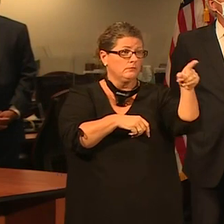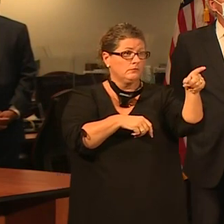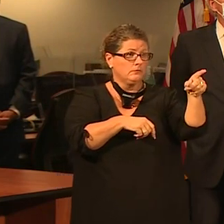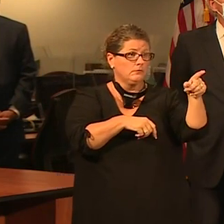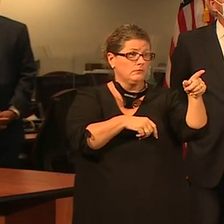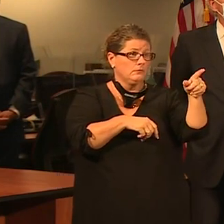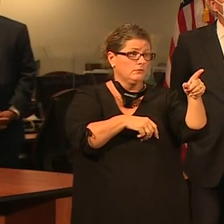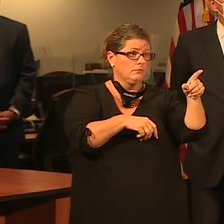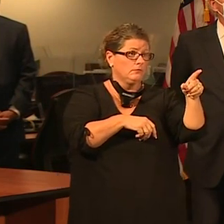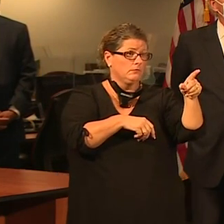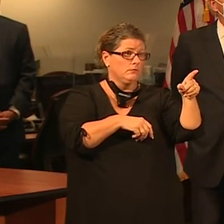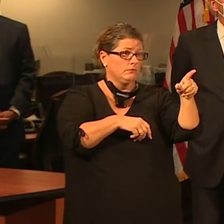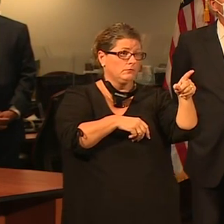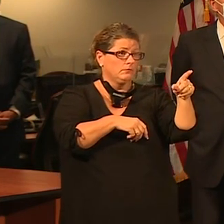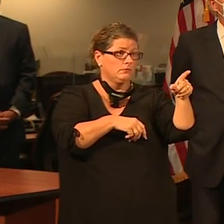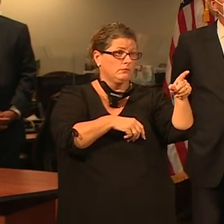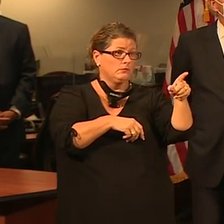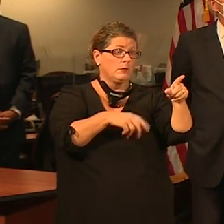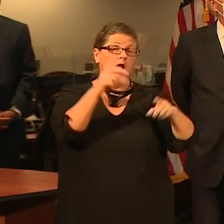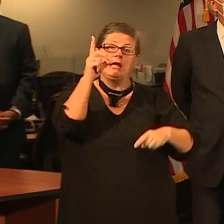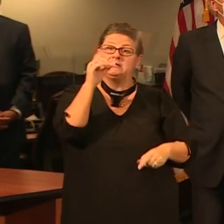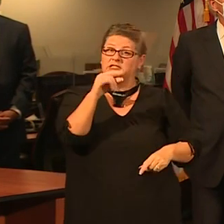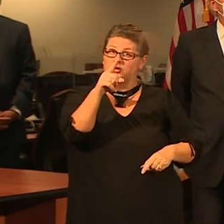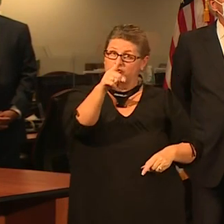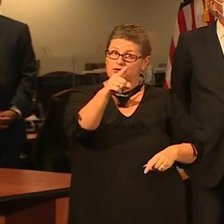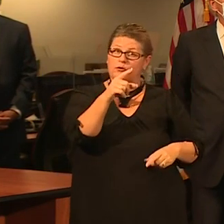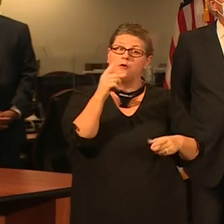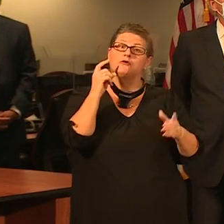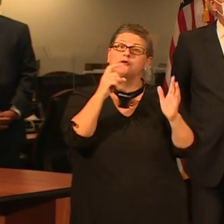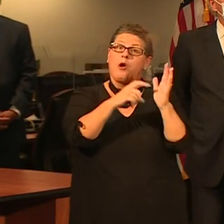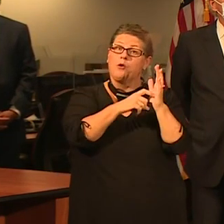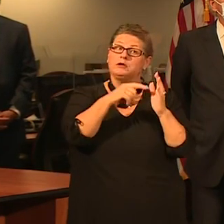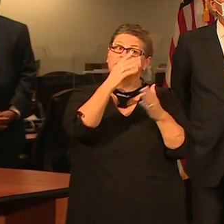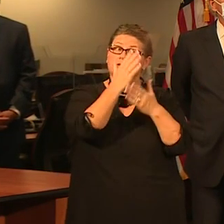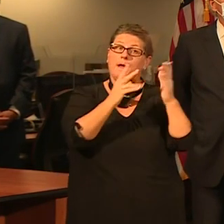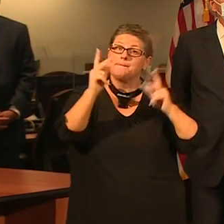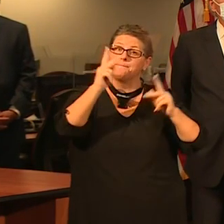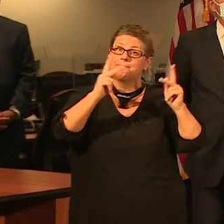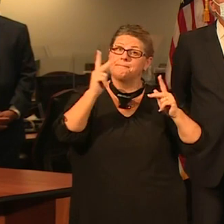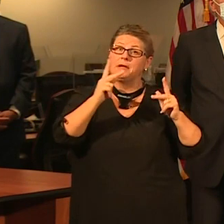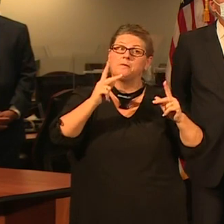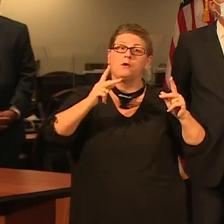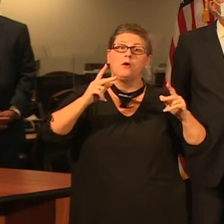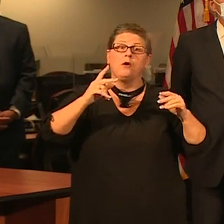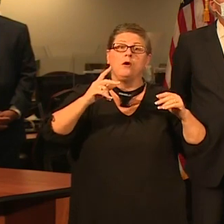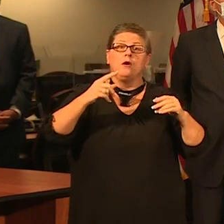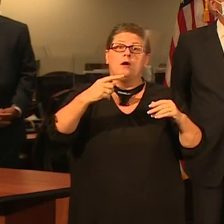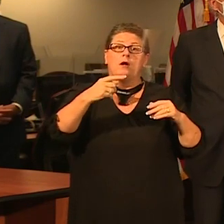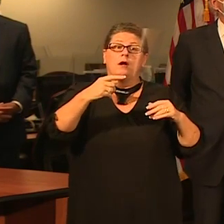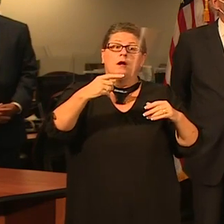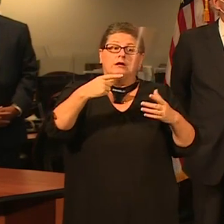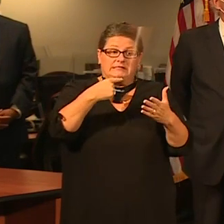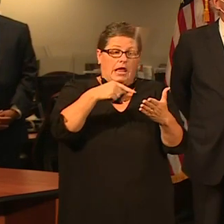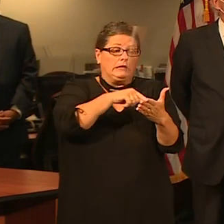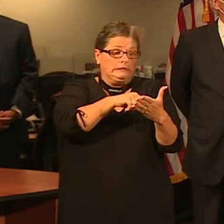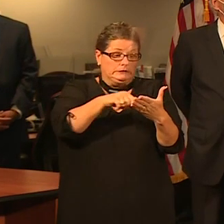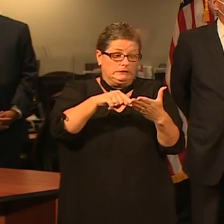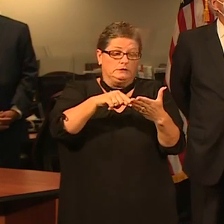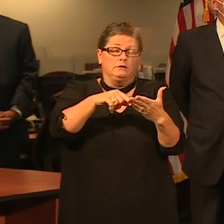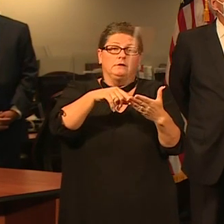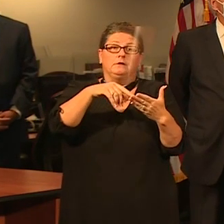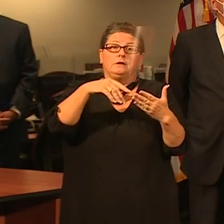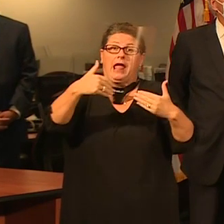person did not have a test, but their certificate says COVID, but you check and they did not have a test, that number is not counted. Those are considered